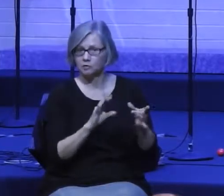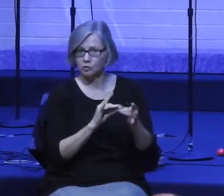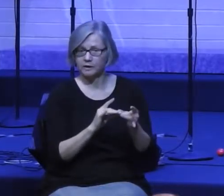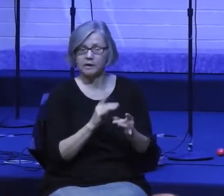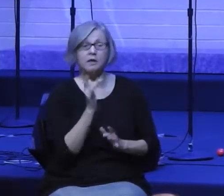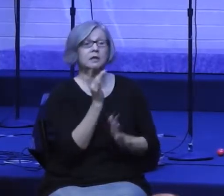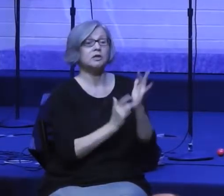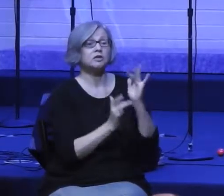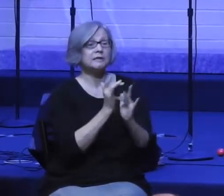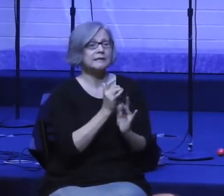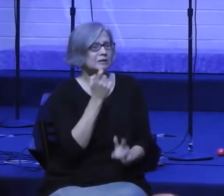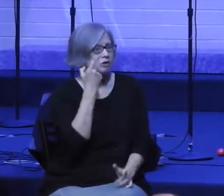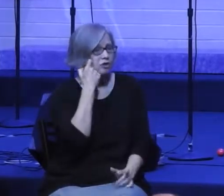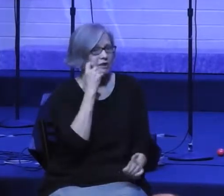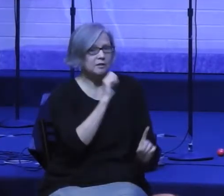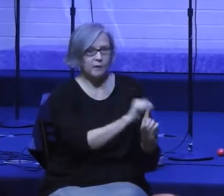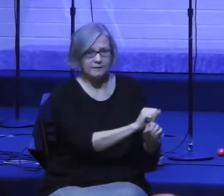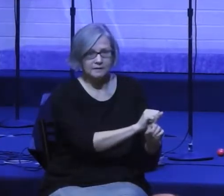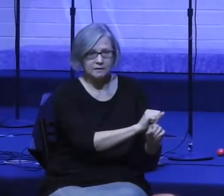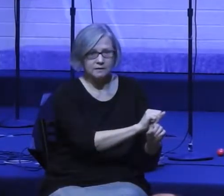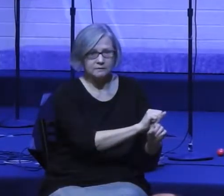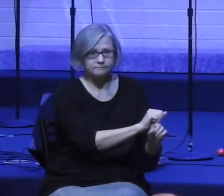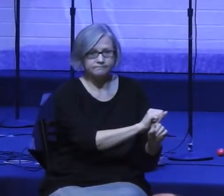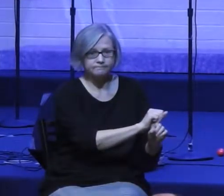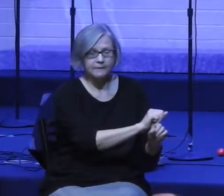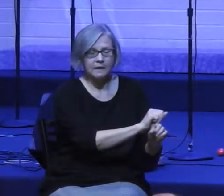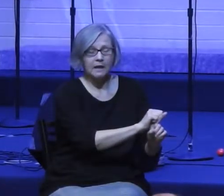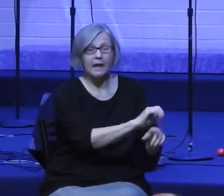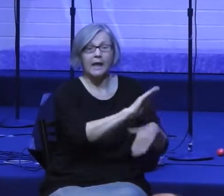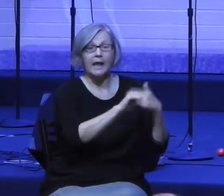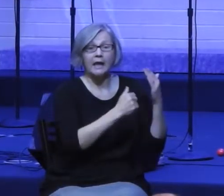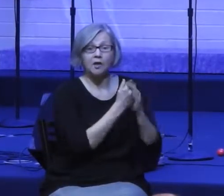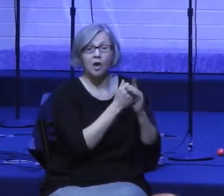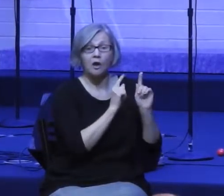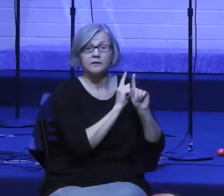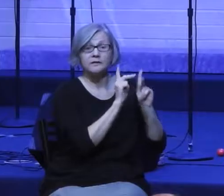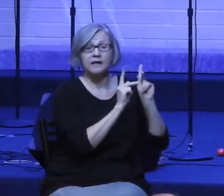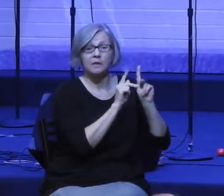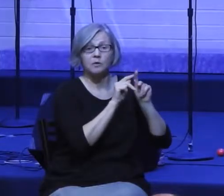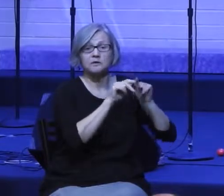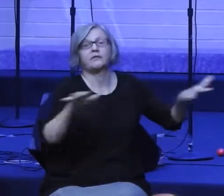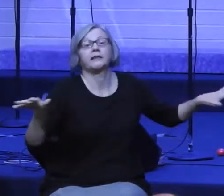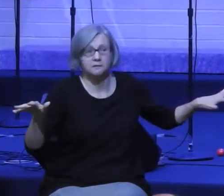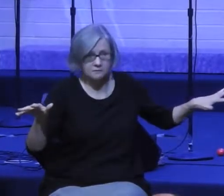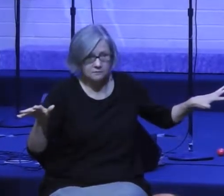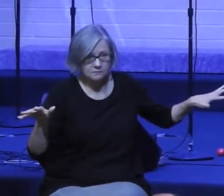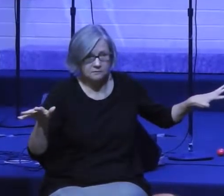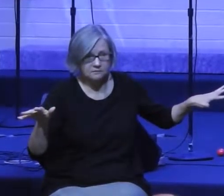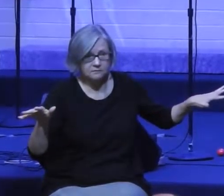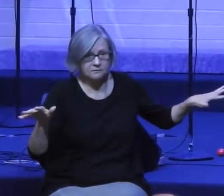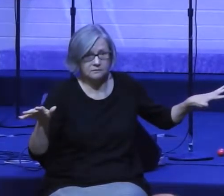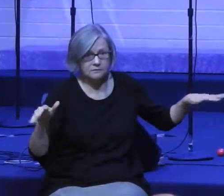just been arrested. And the story goes, it says all the disciples scattered and sort of fled, ran away, freaked out.